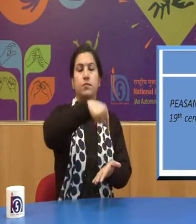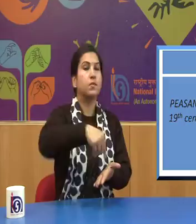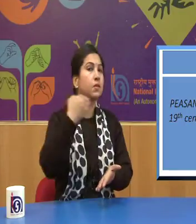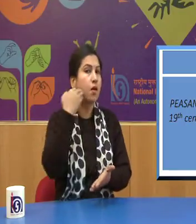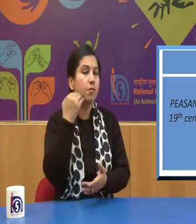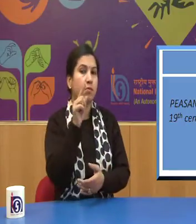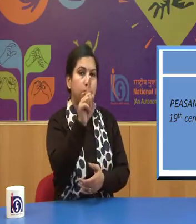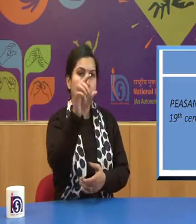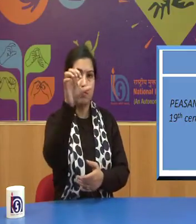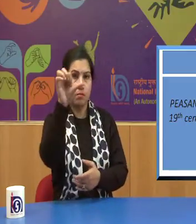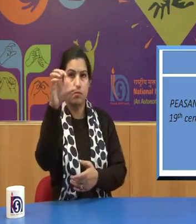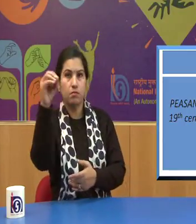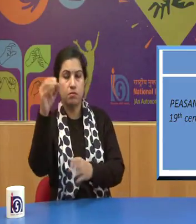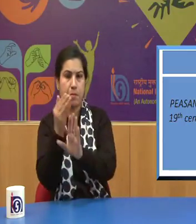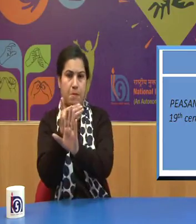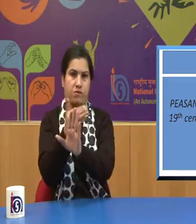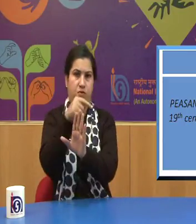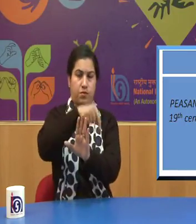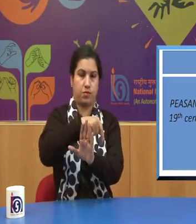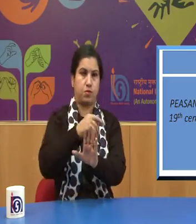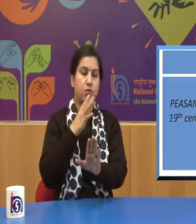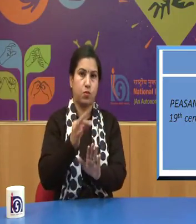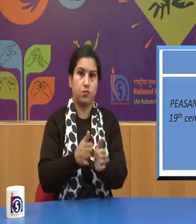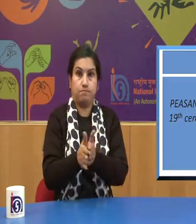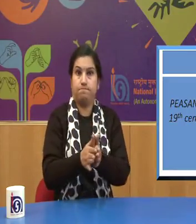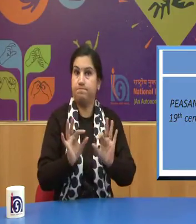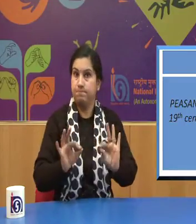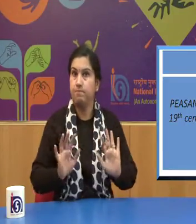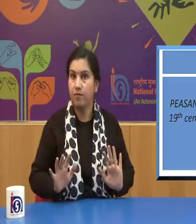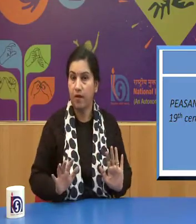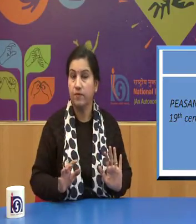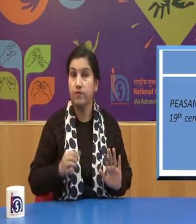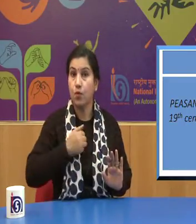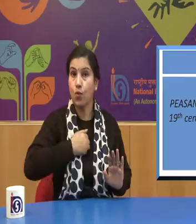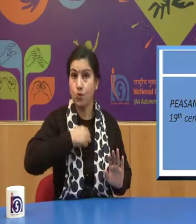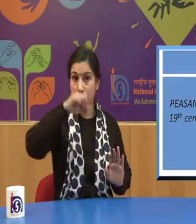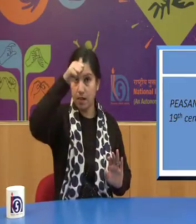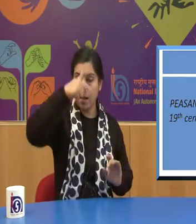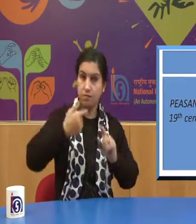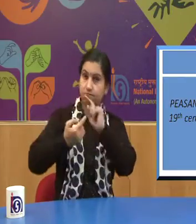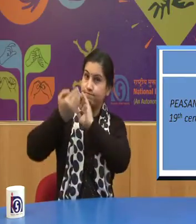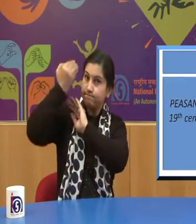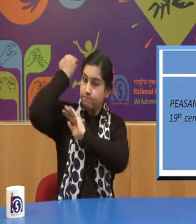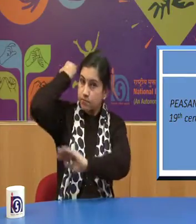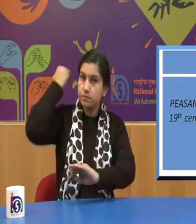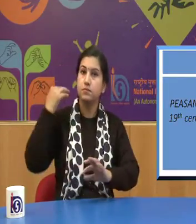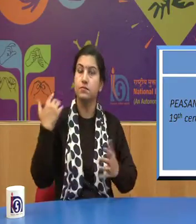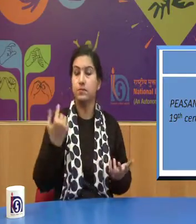This is really a very interesting topic of modern Indian history. I hope you will enjoy watching this